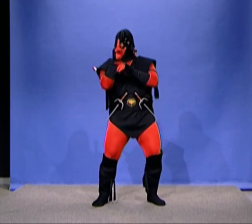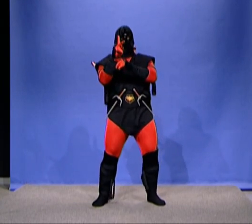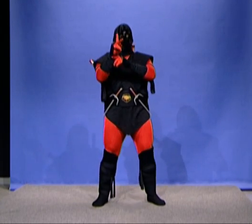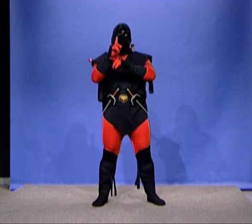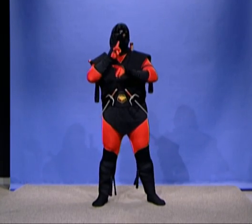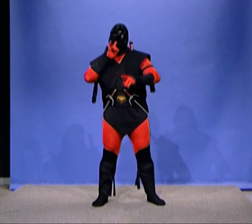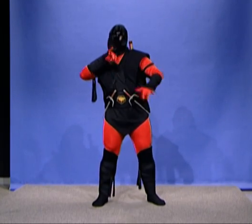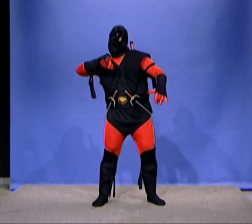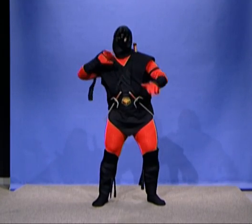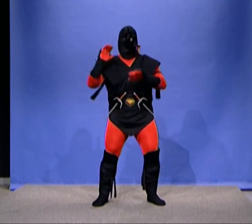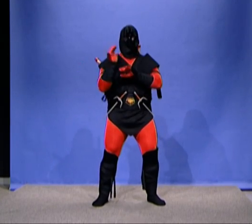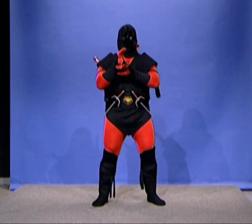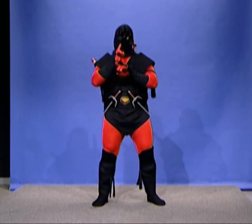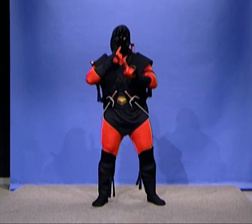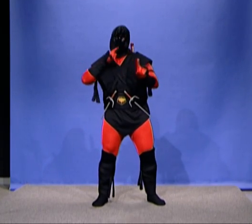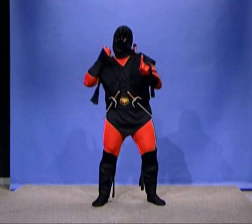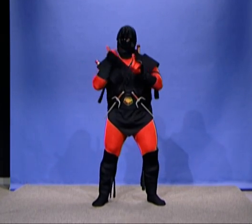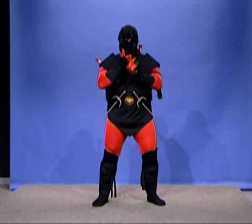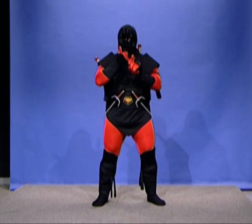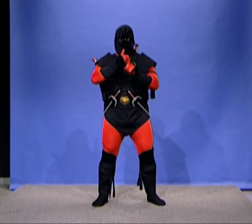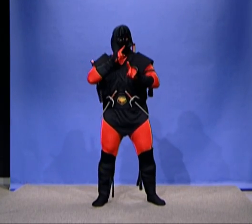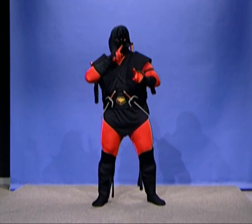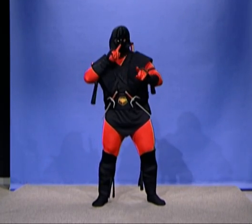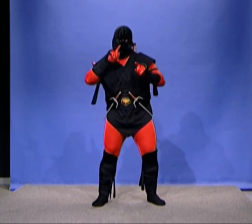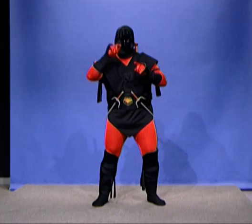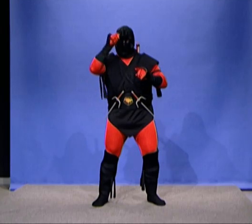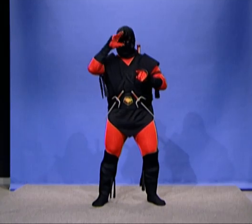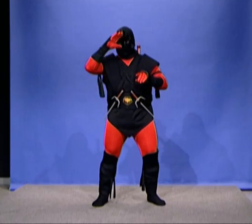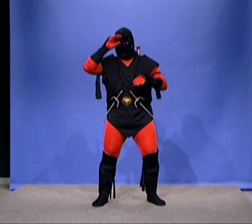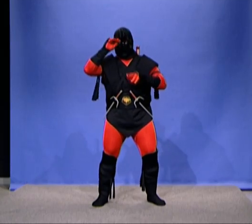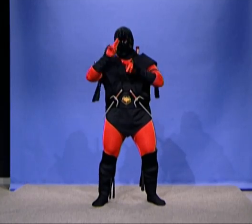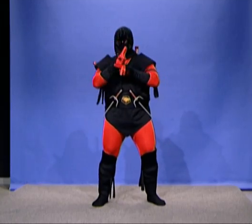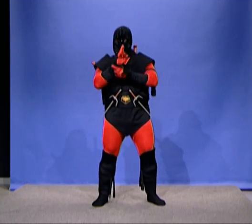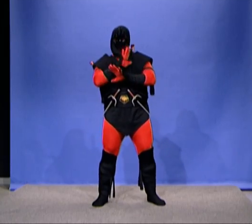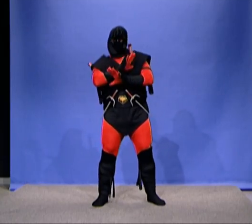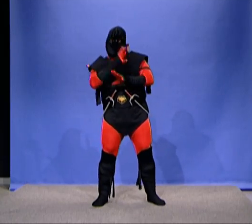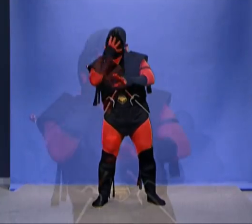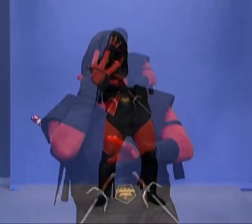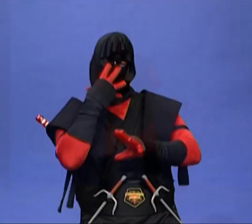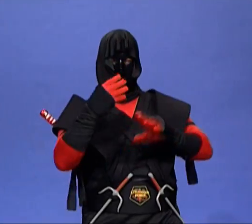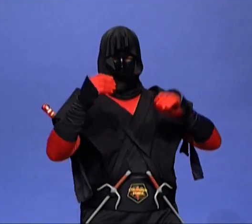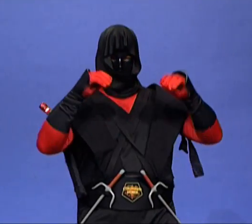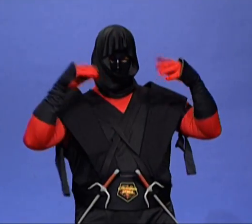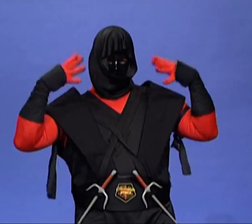The night Max wore his wolf suit and made mischief of one kind